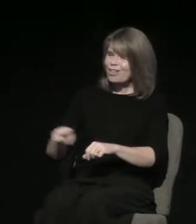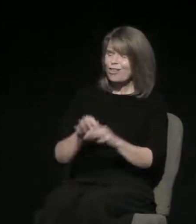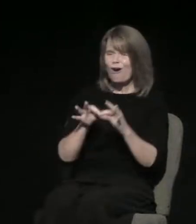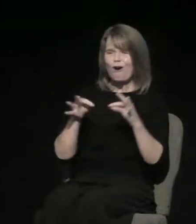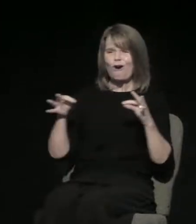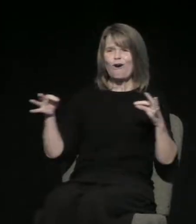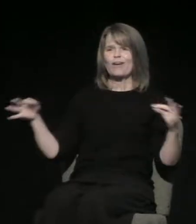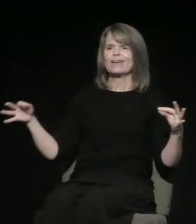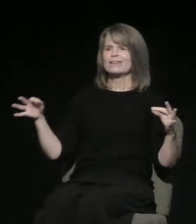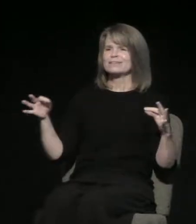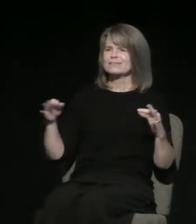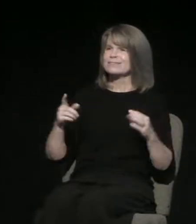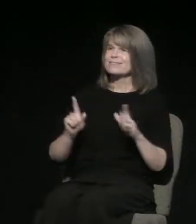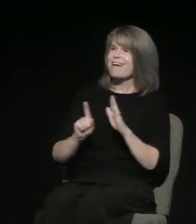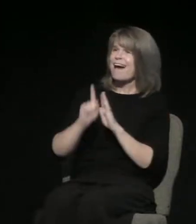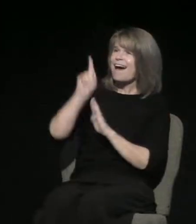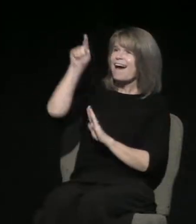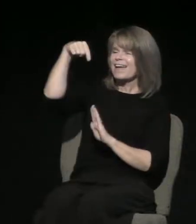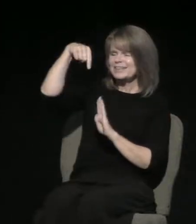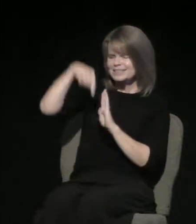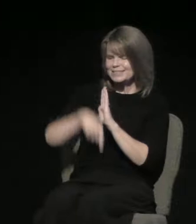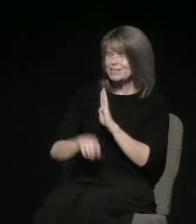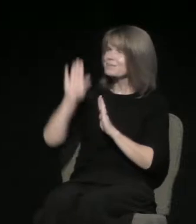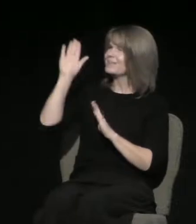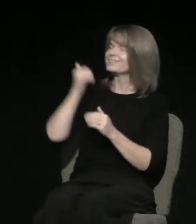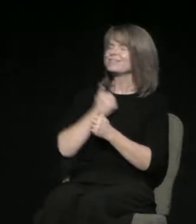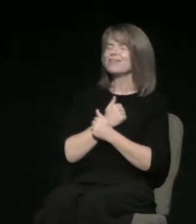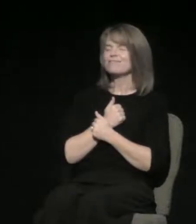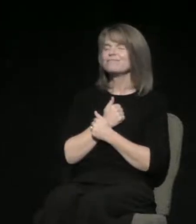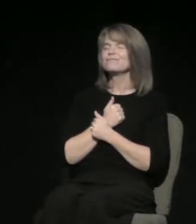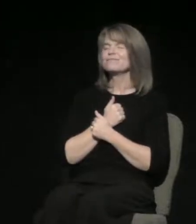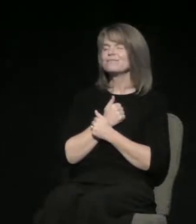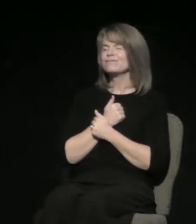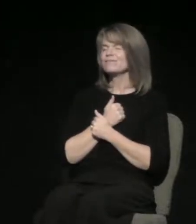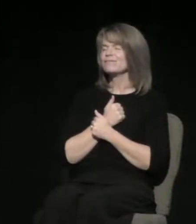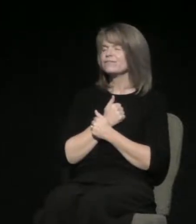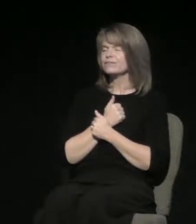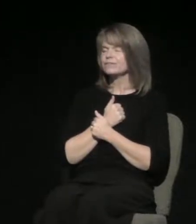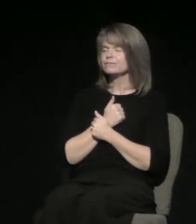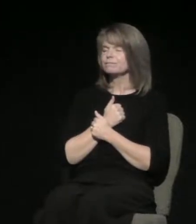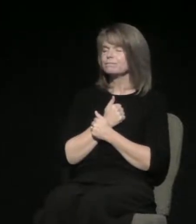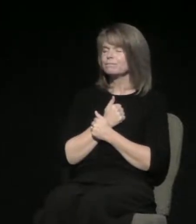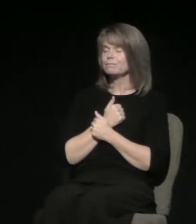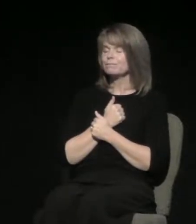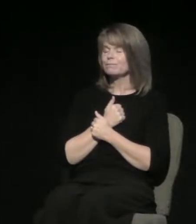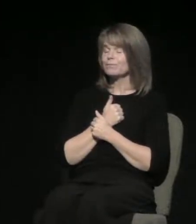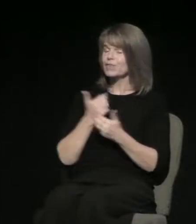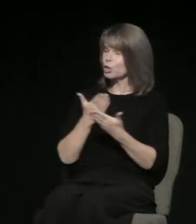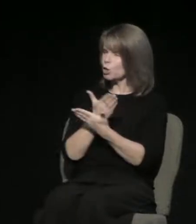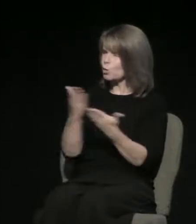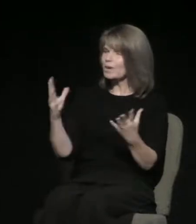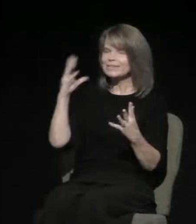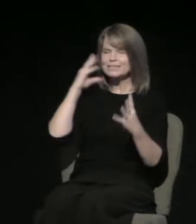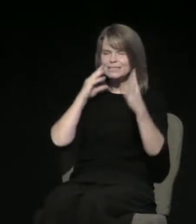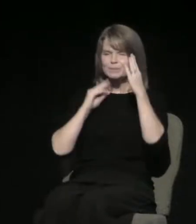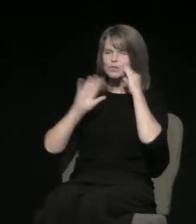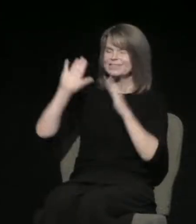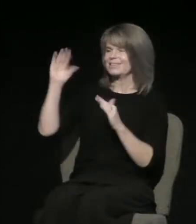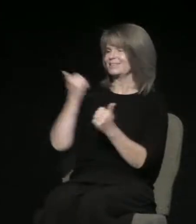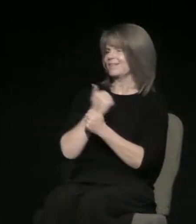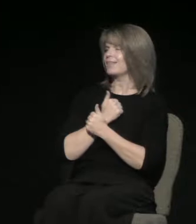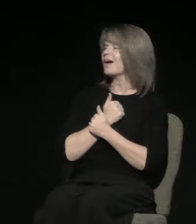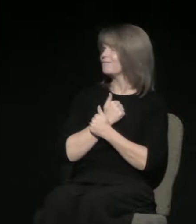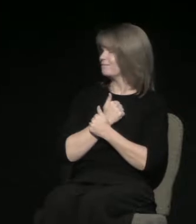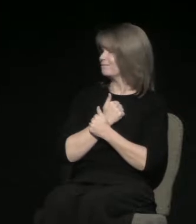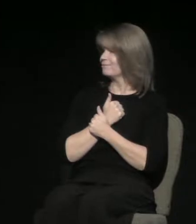How high How deep The love of Christ is May you experience May love of Christ Though